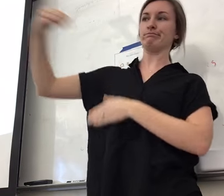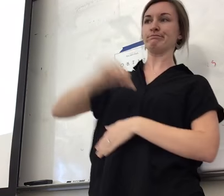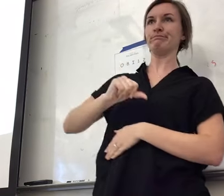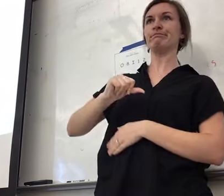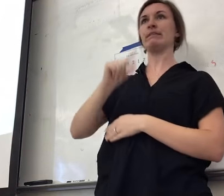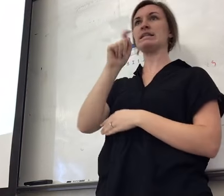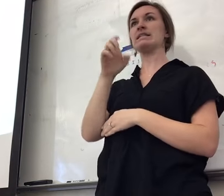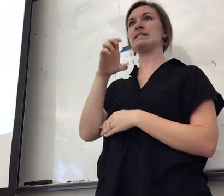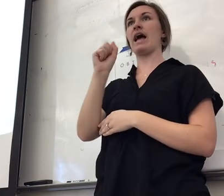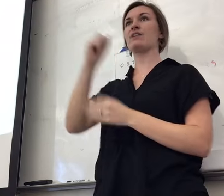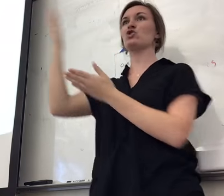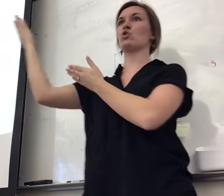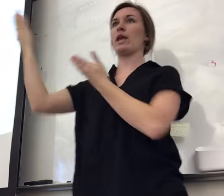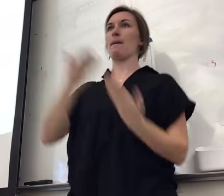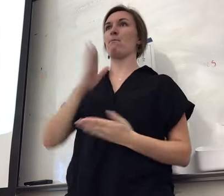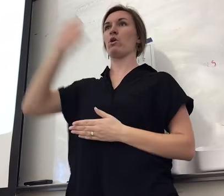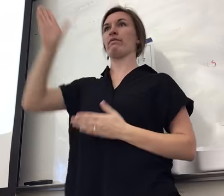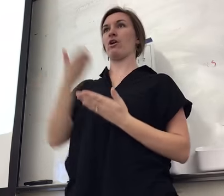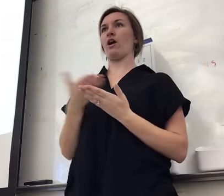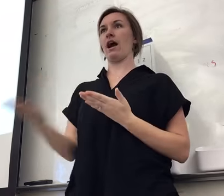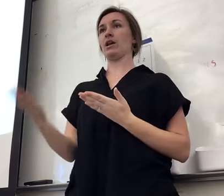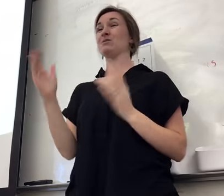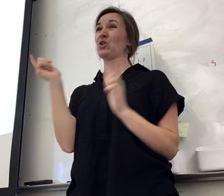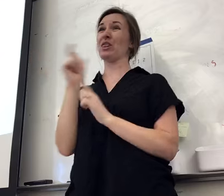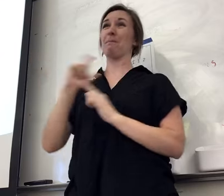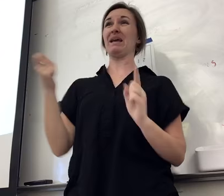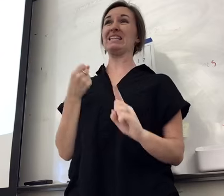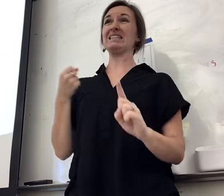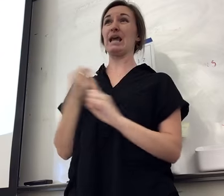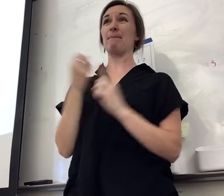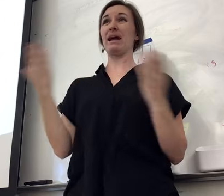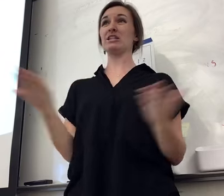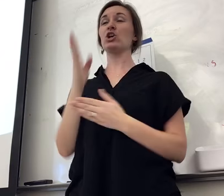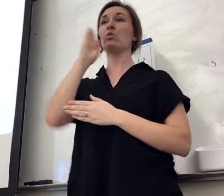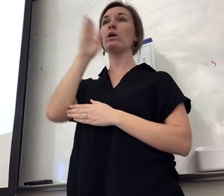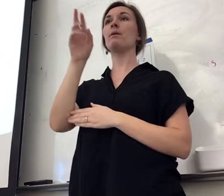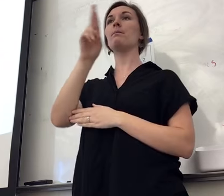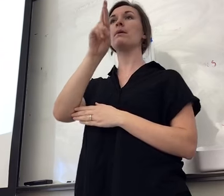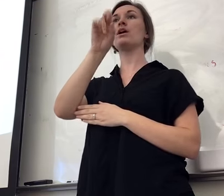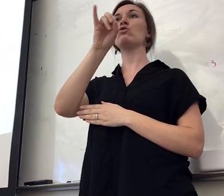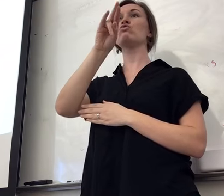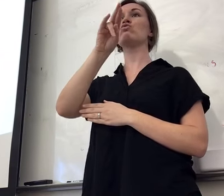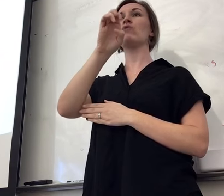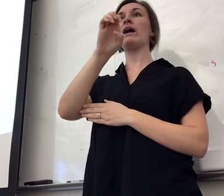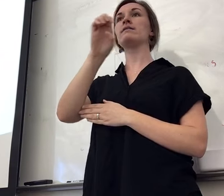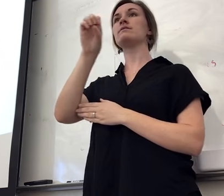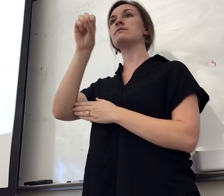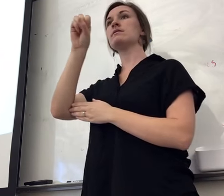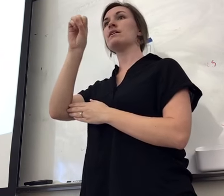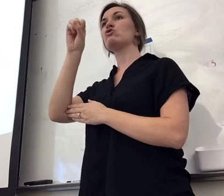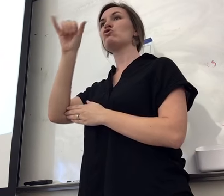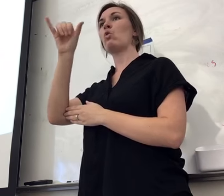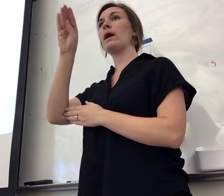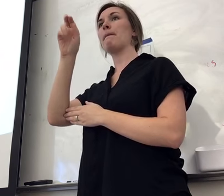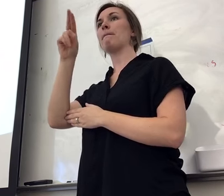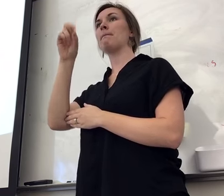items. Now, the biggest one that this impacts us in America is going to be on rice and soybeans. And if you say, oh, I don't need any of those